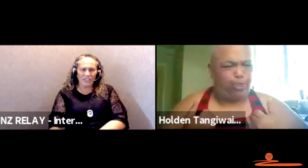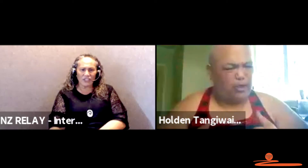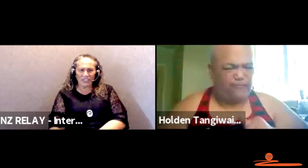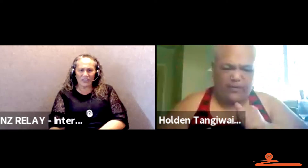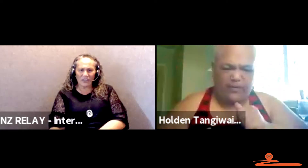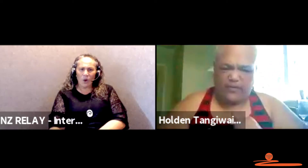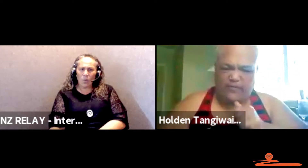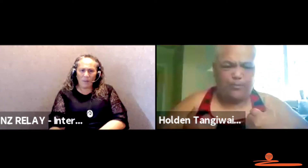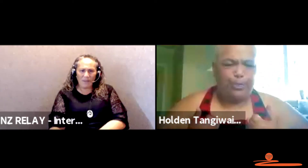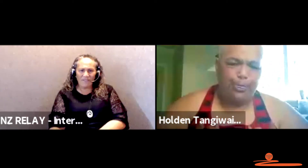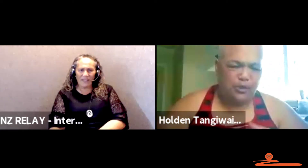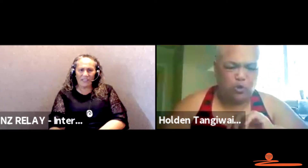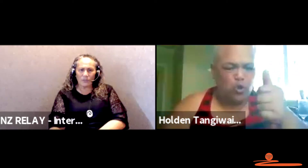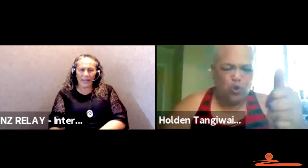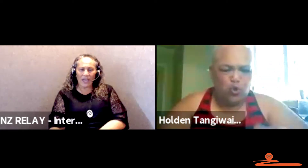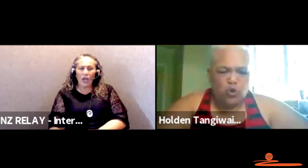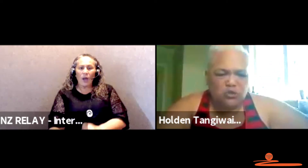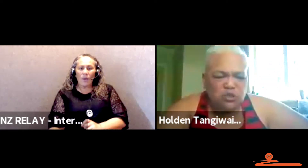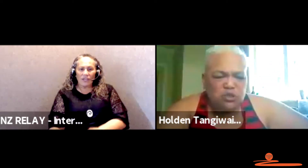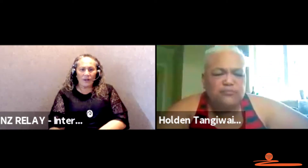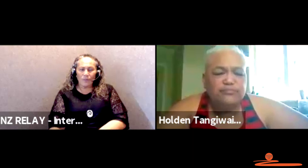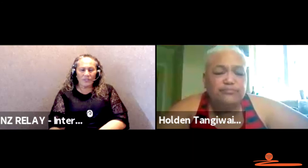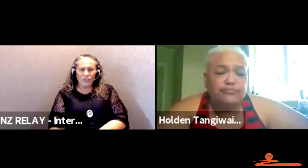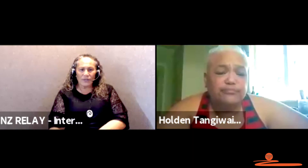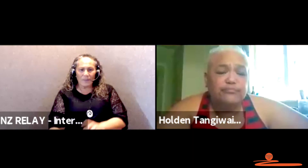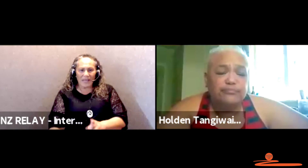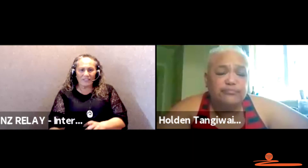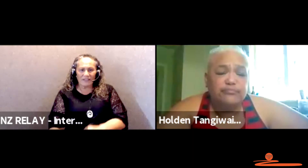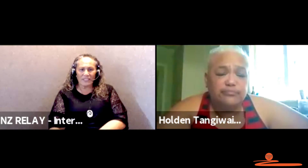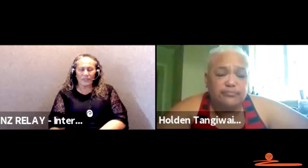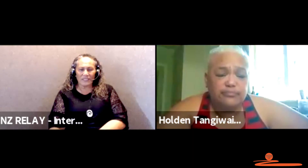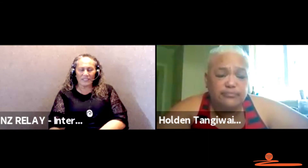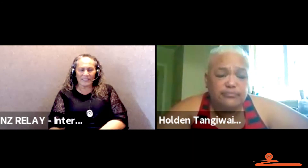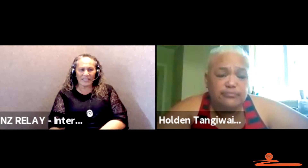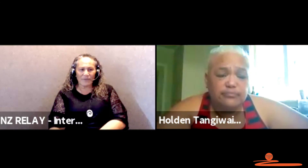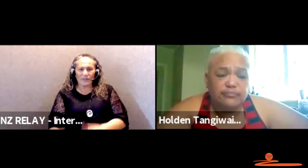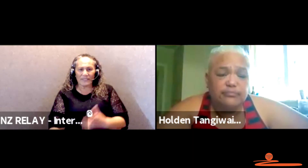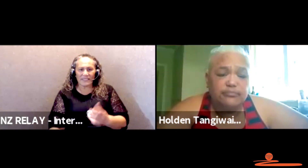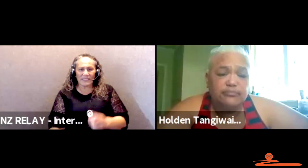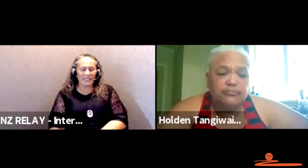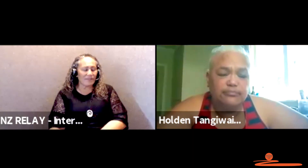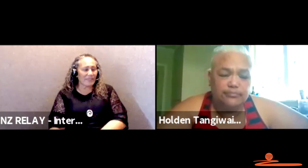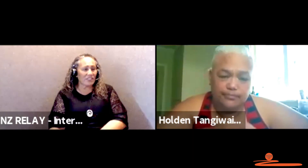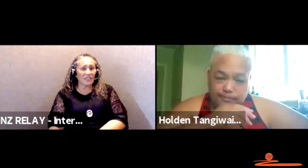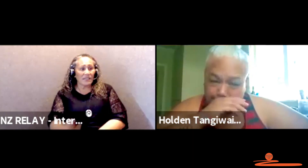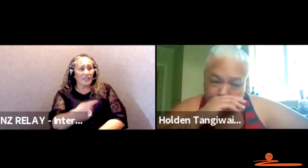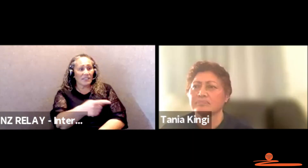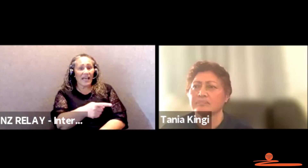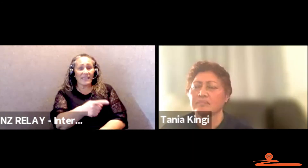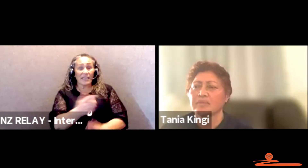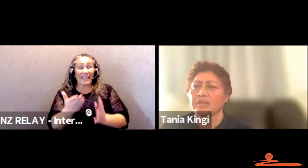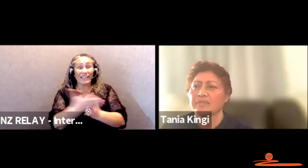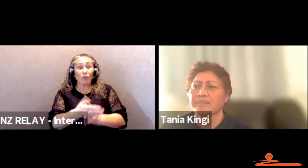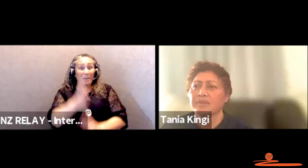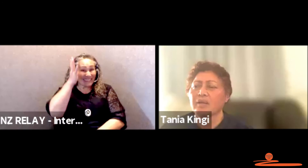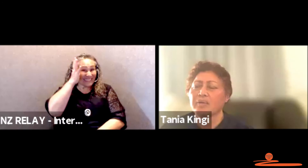that injection? Why am I feeling this way? You know, it wasn't good. And I'm answering these questions to myself because I didn't get the information.